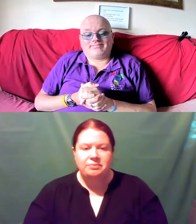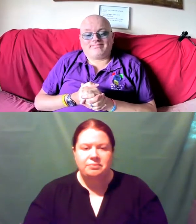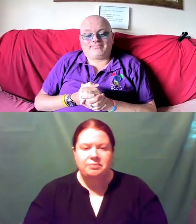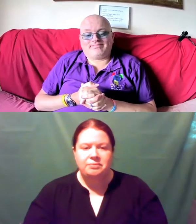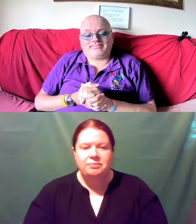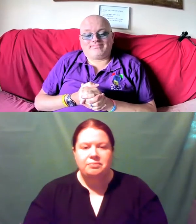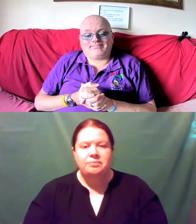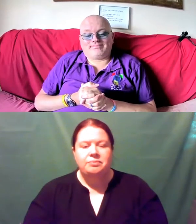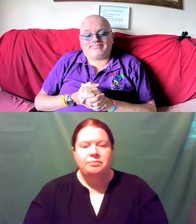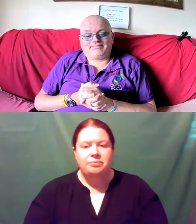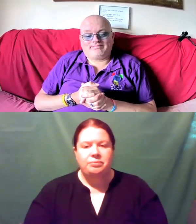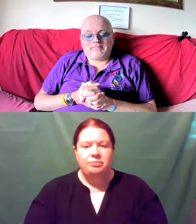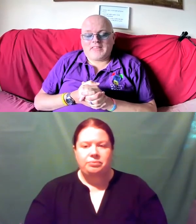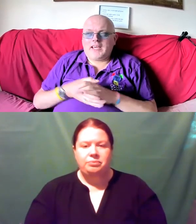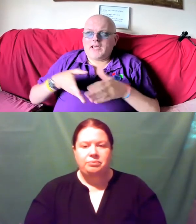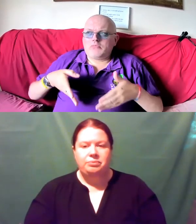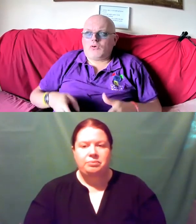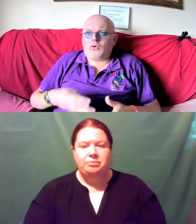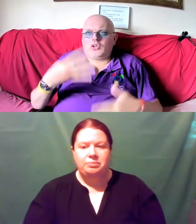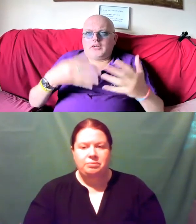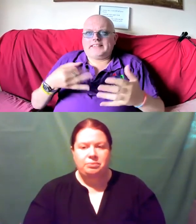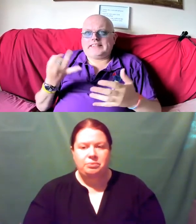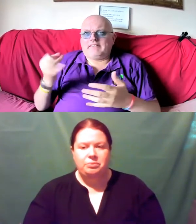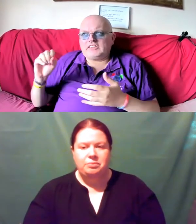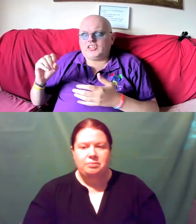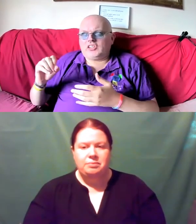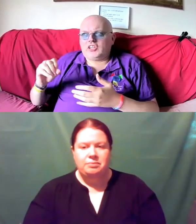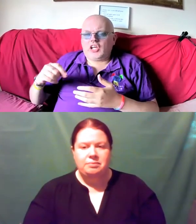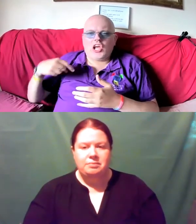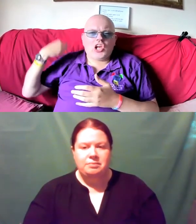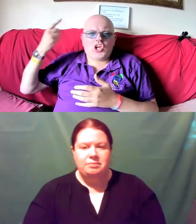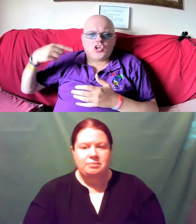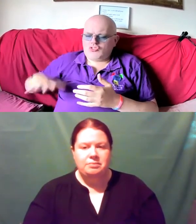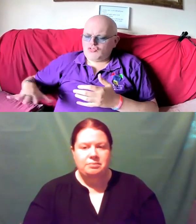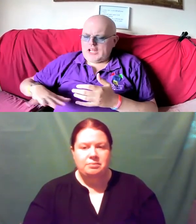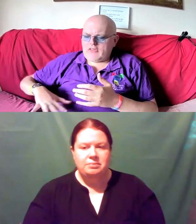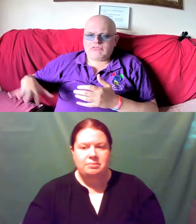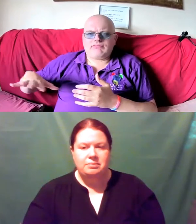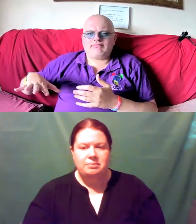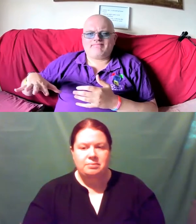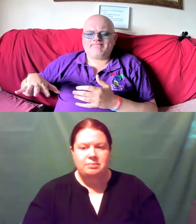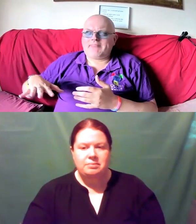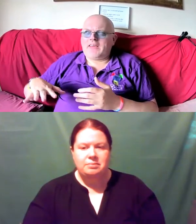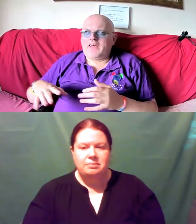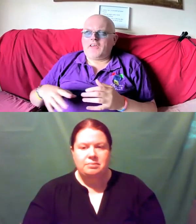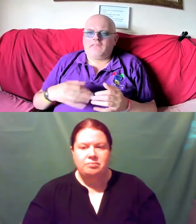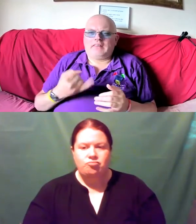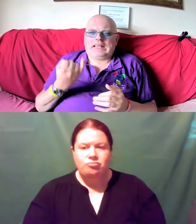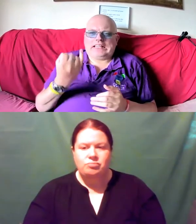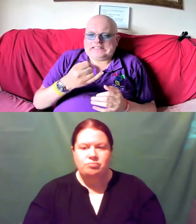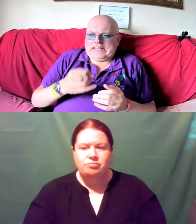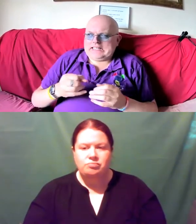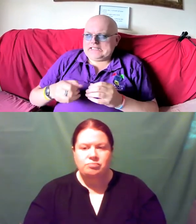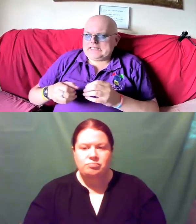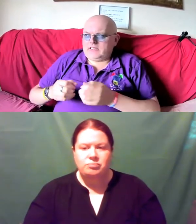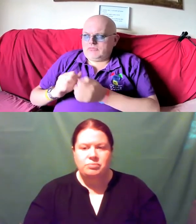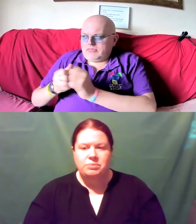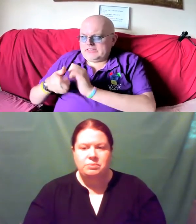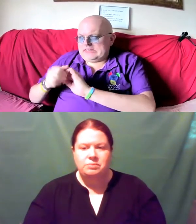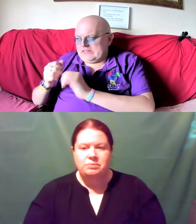So I was born in 1970 in South London, and youngest of six Irish